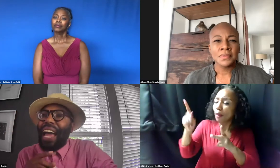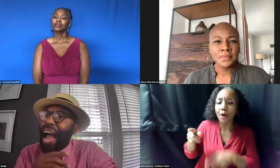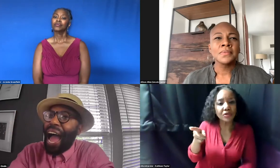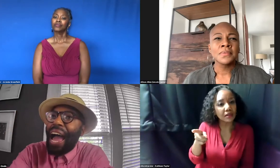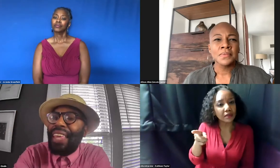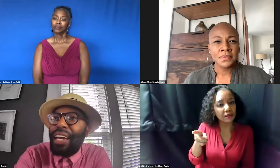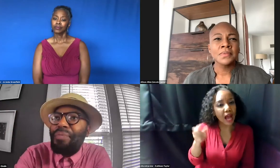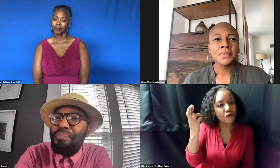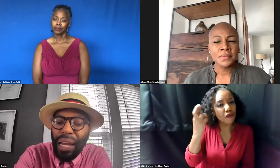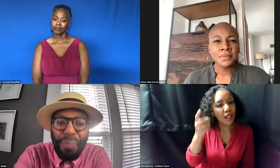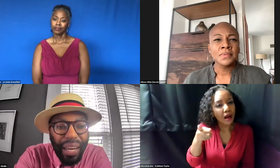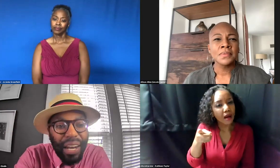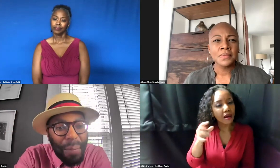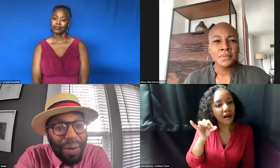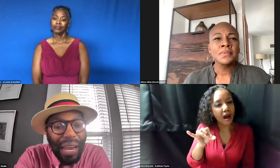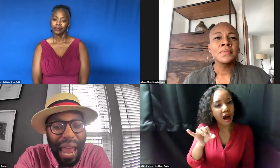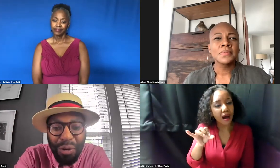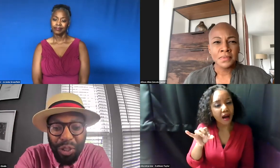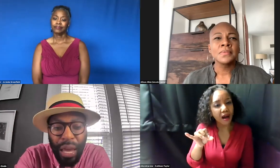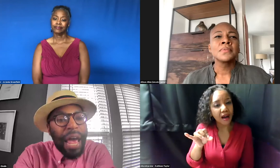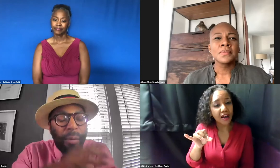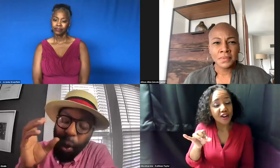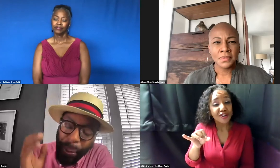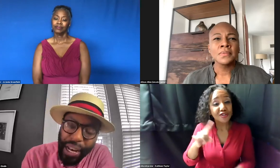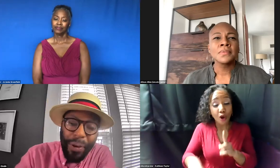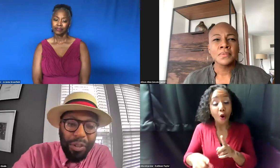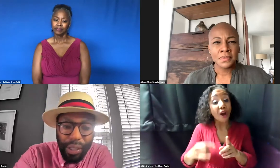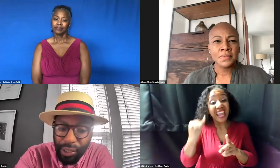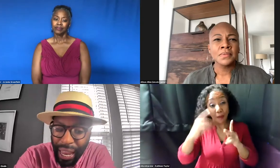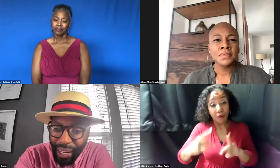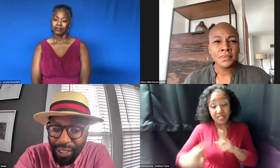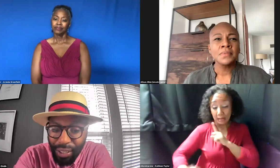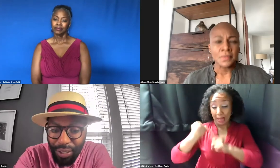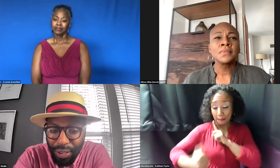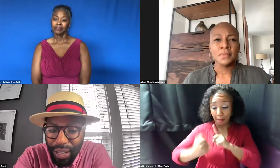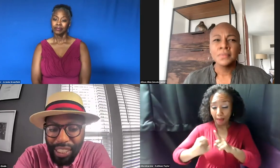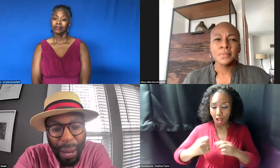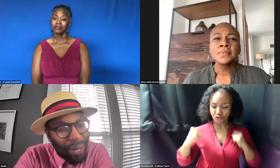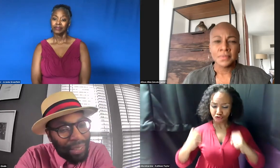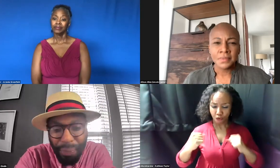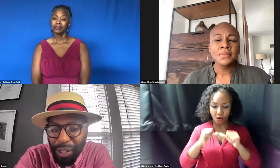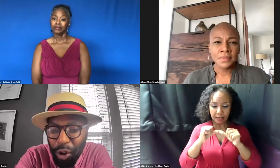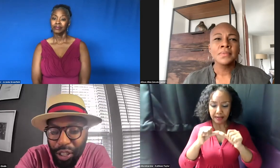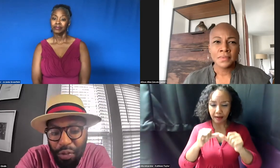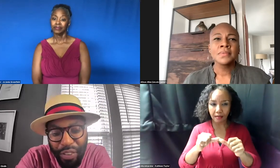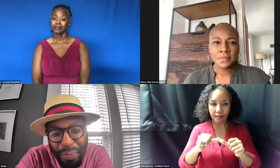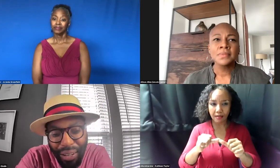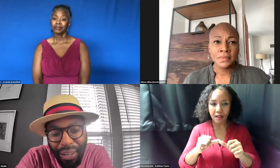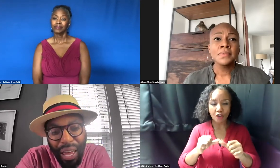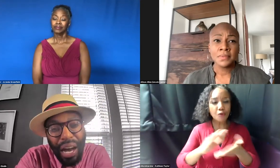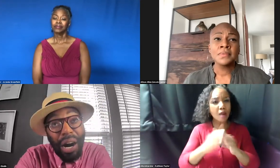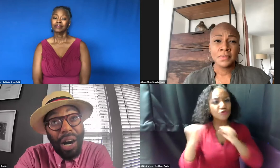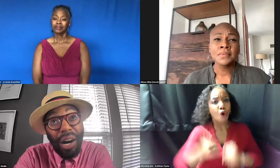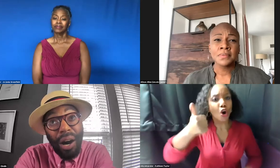And I think being beaten up allows you, when you're beat up and you still stand, you get shaped into something stronger than you've ever